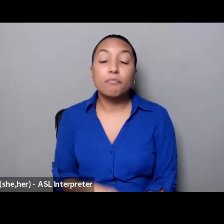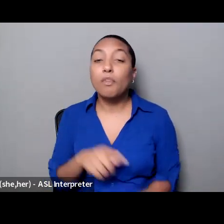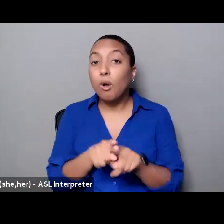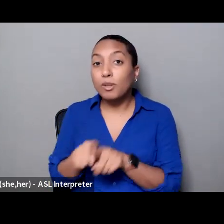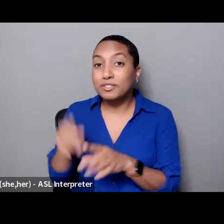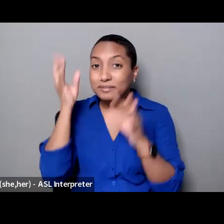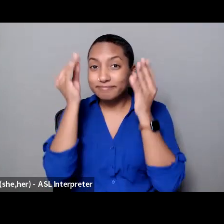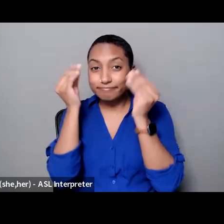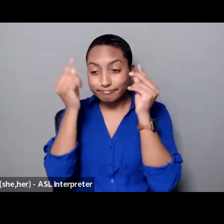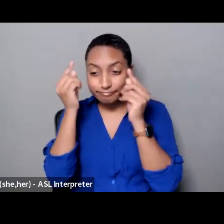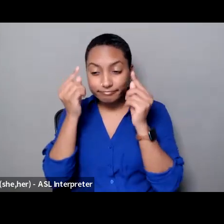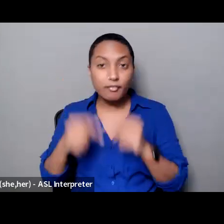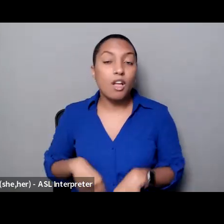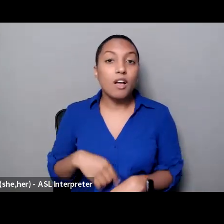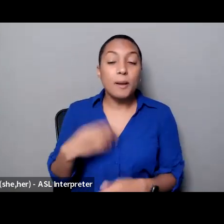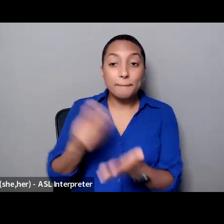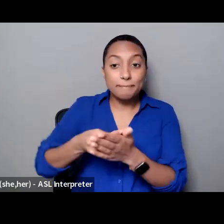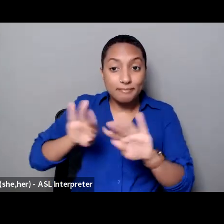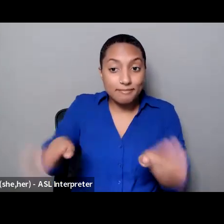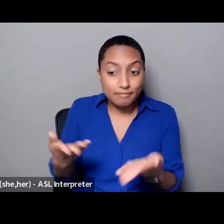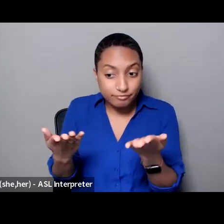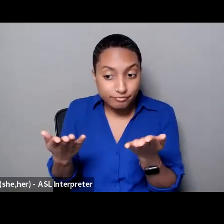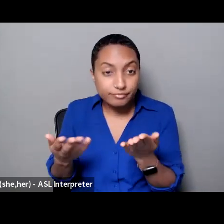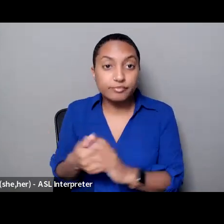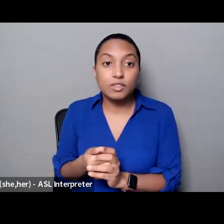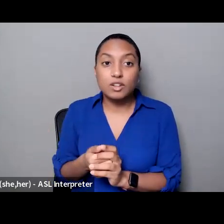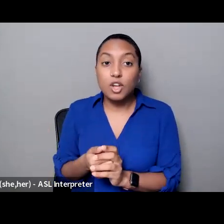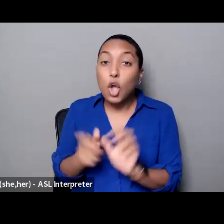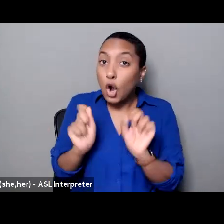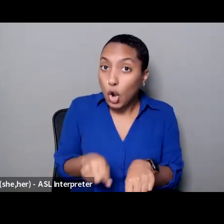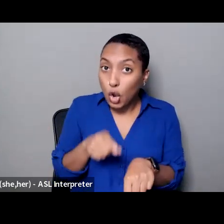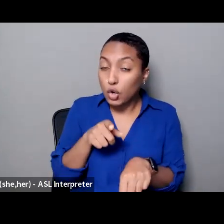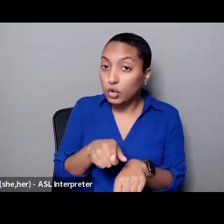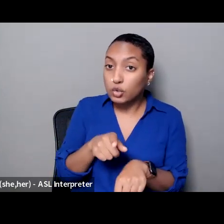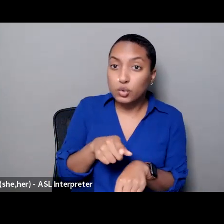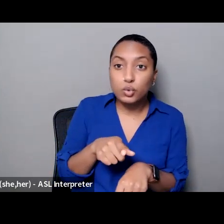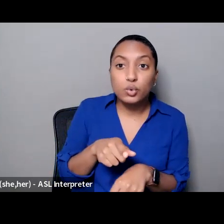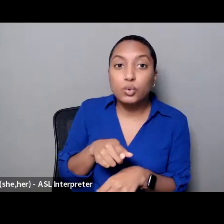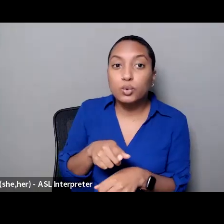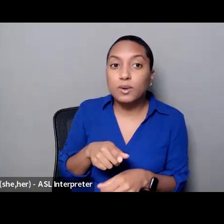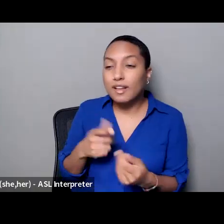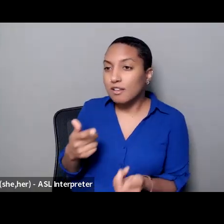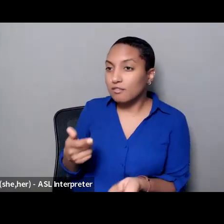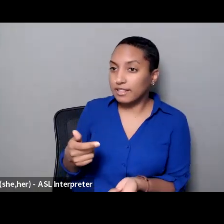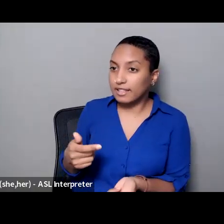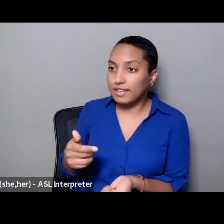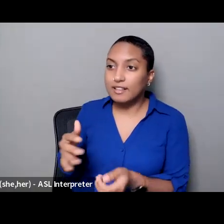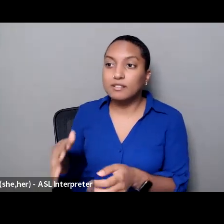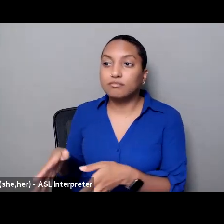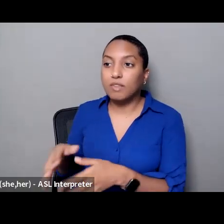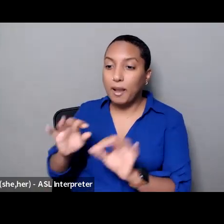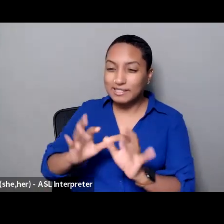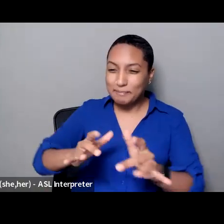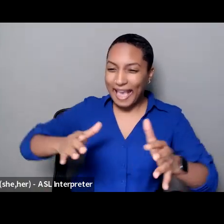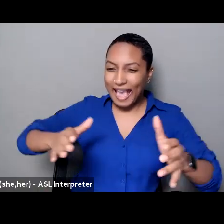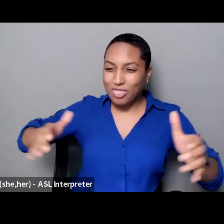and if there's a opportunity to diversify who your donors might be. So again, the first